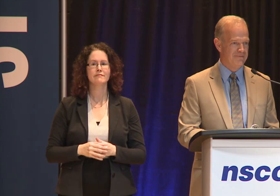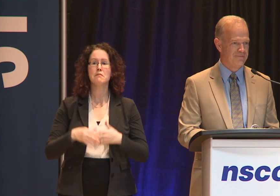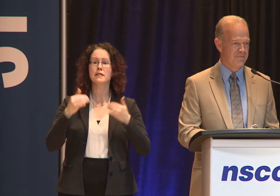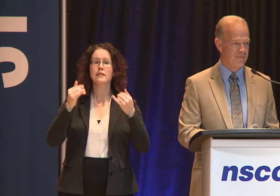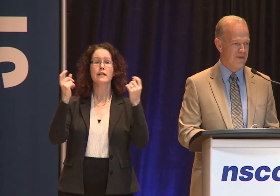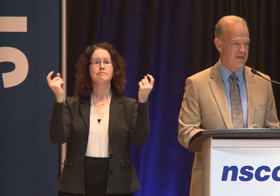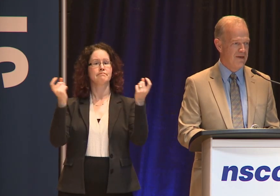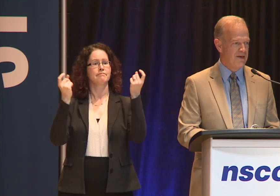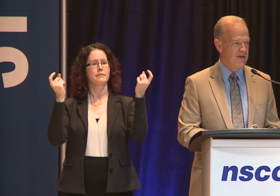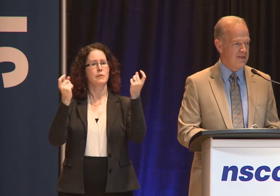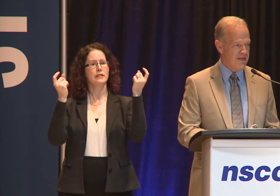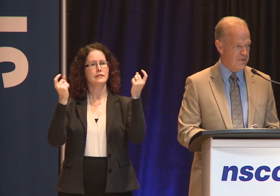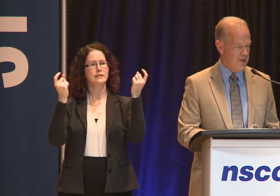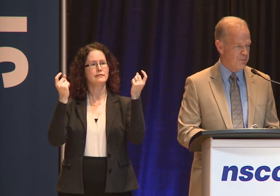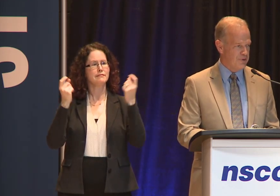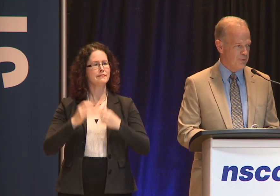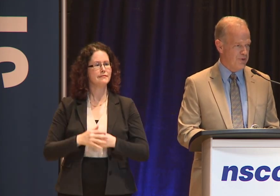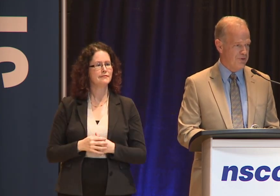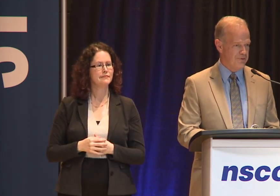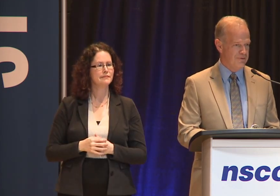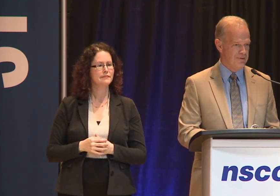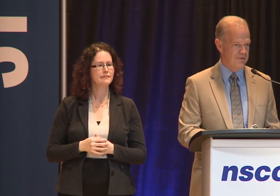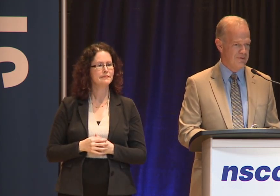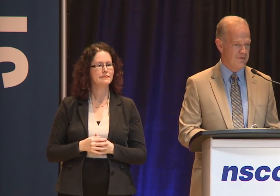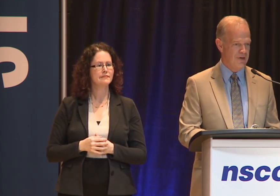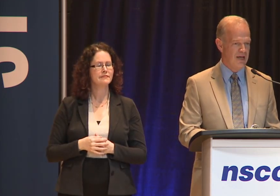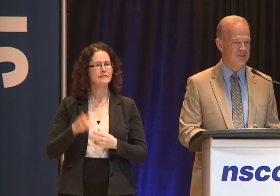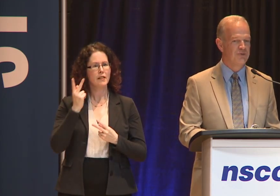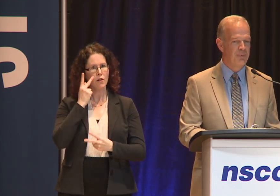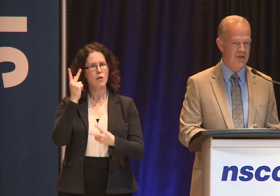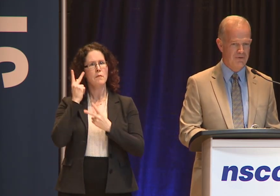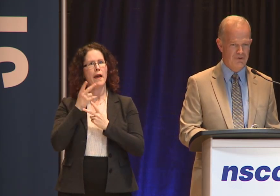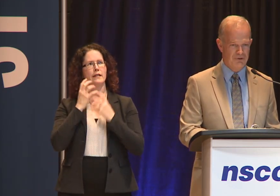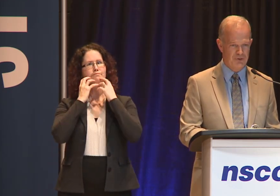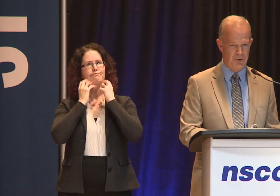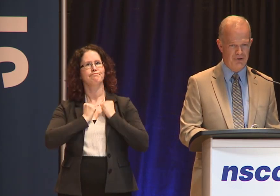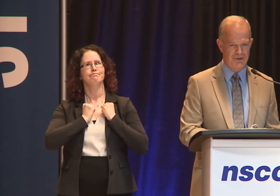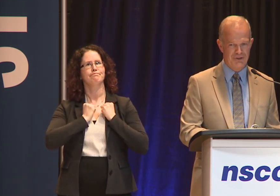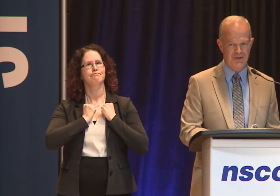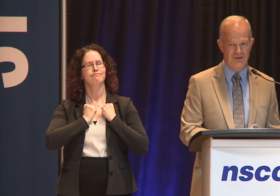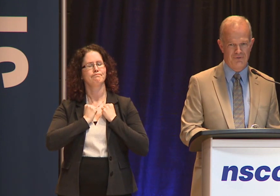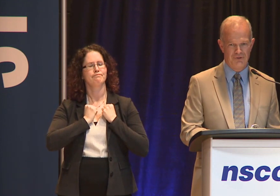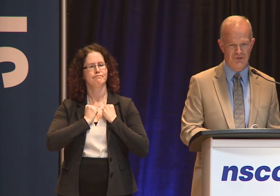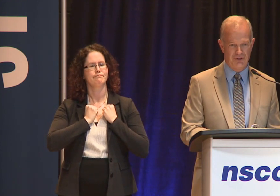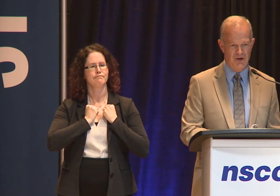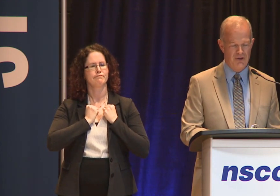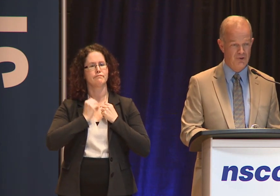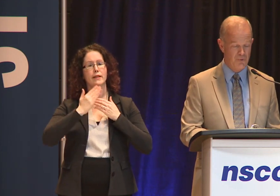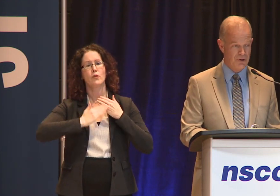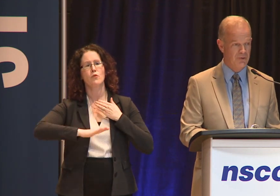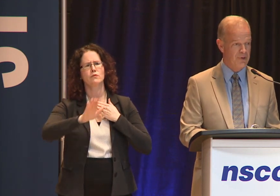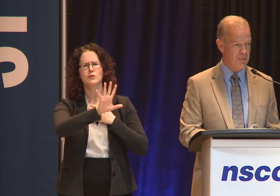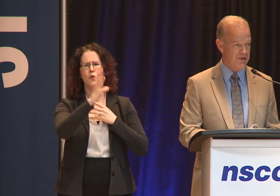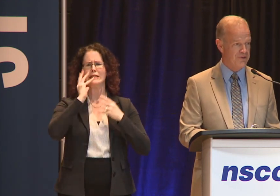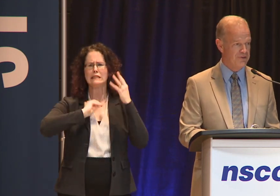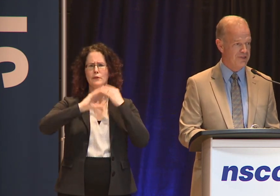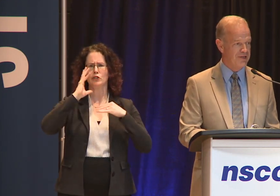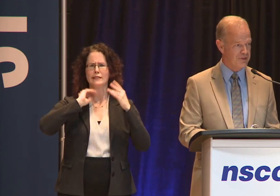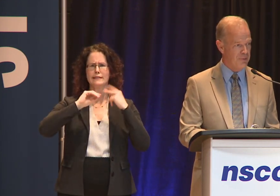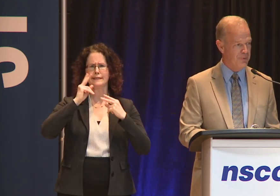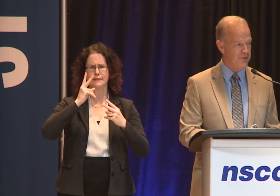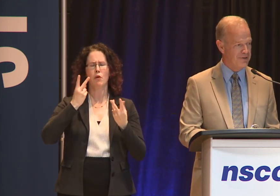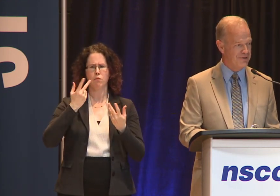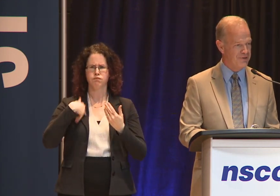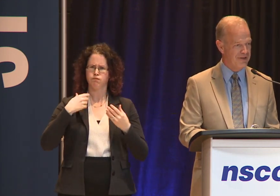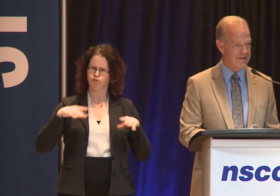day, take the memories with you, and speak of your experience into the future. You will be mentors